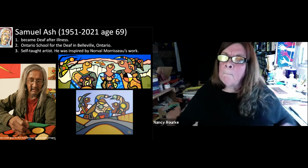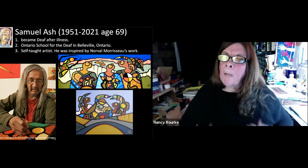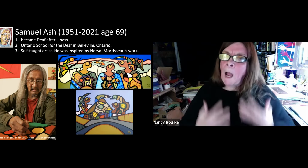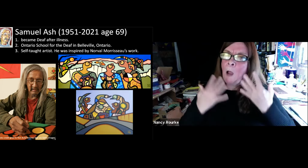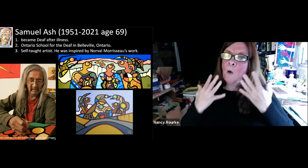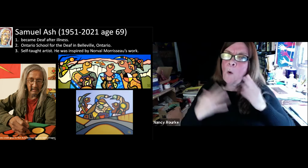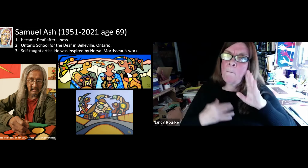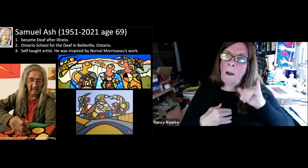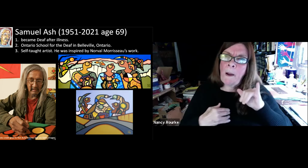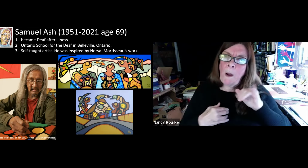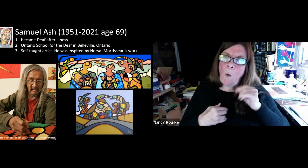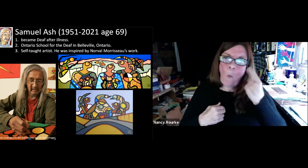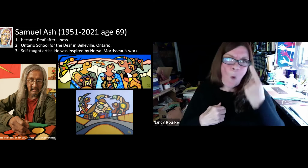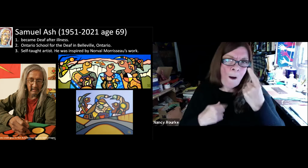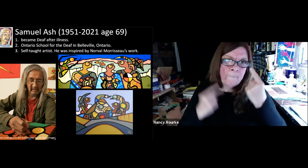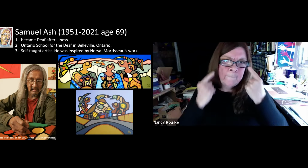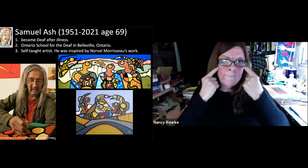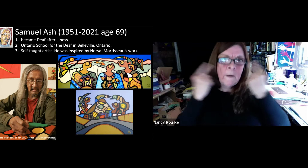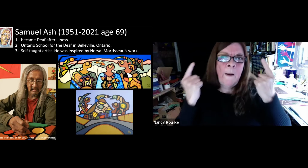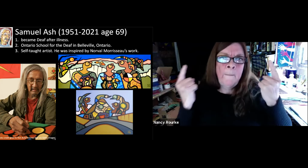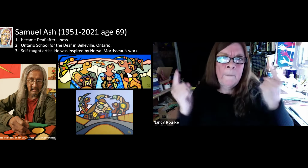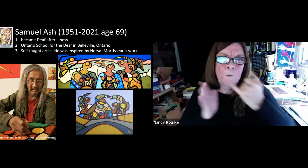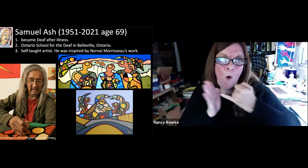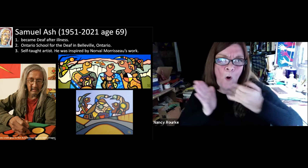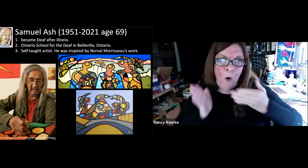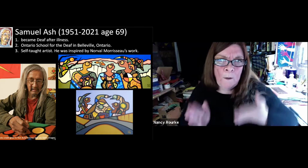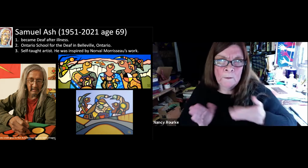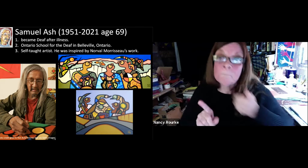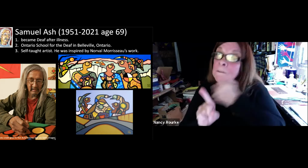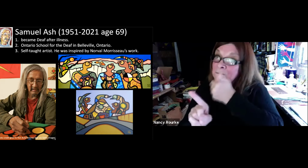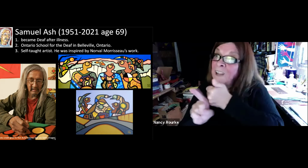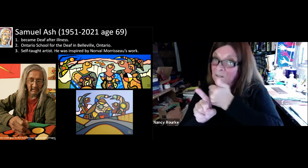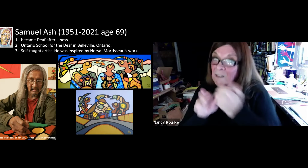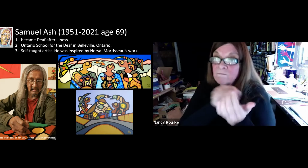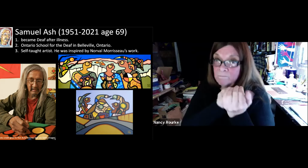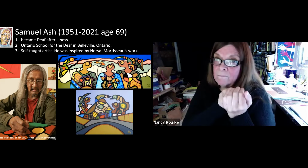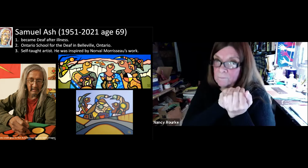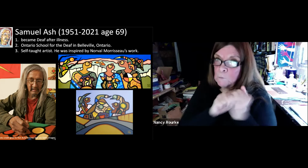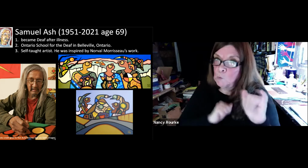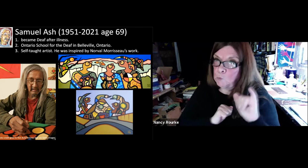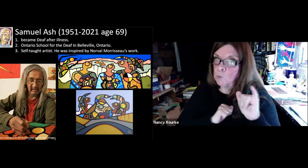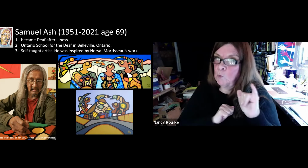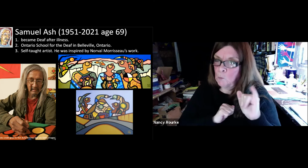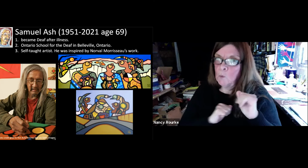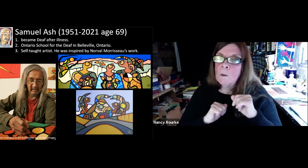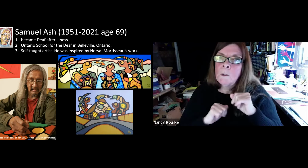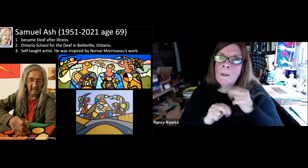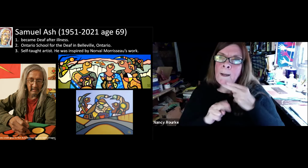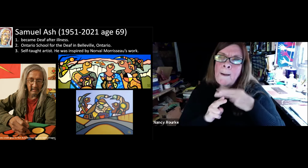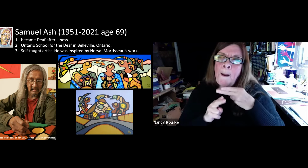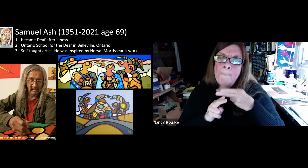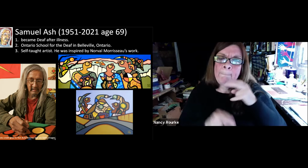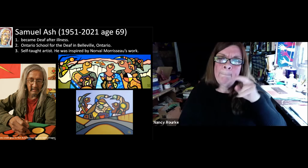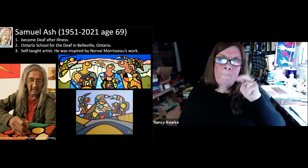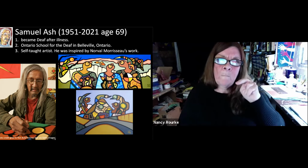All his paintings reflect that. And Samuel was inspired by a well-known artist who